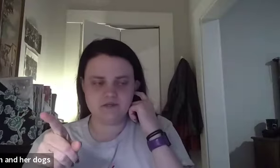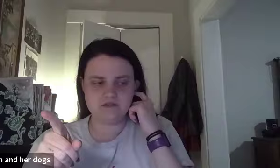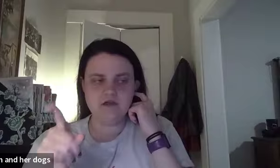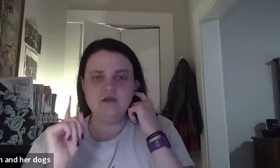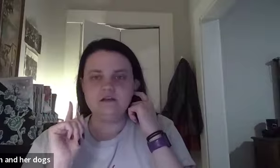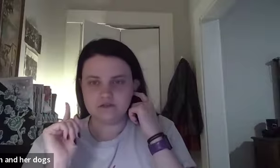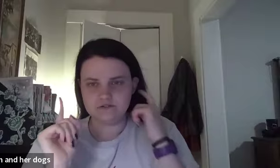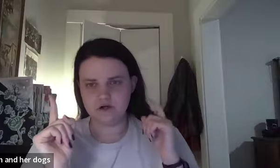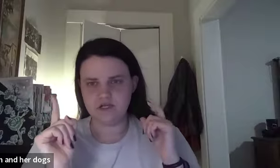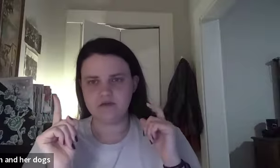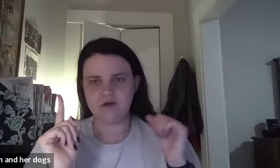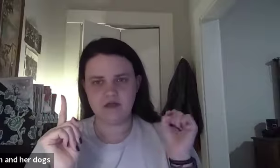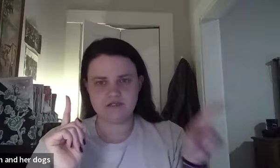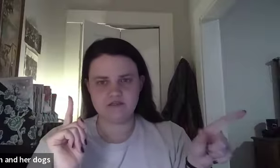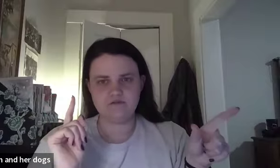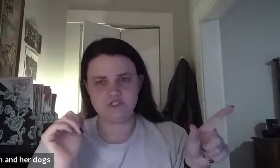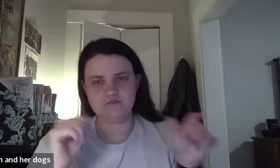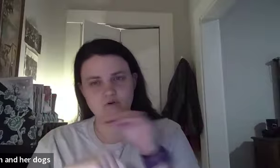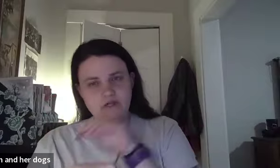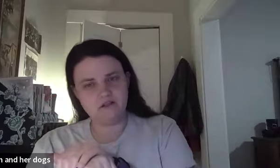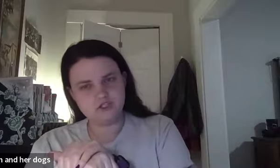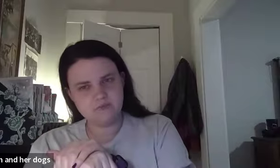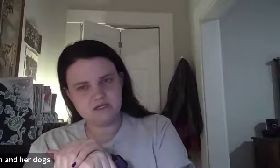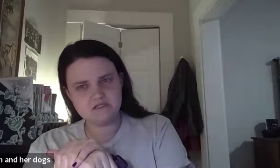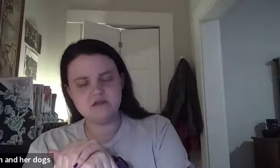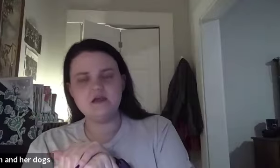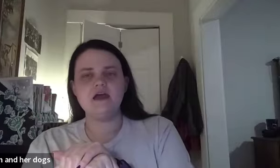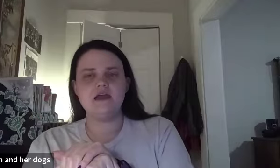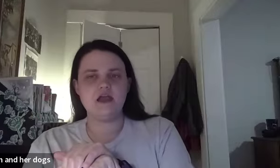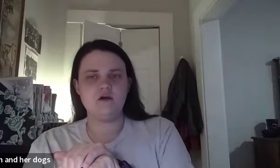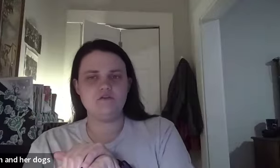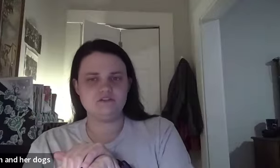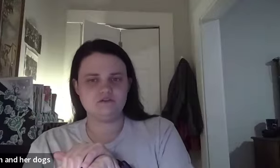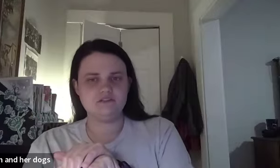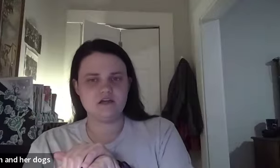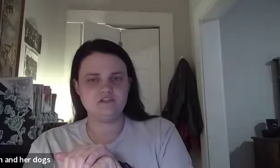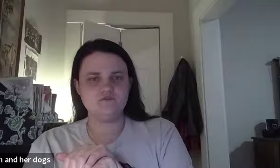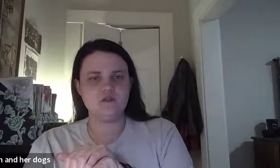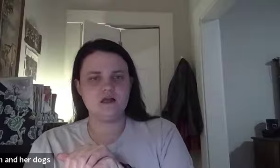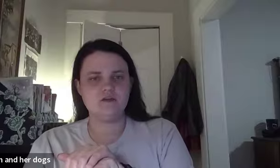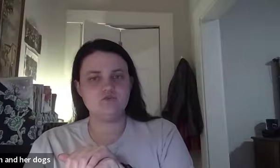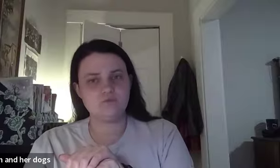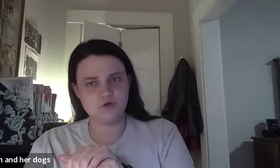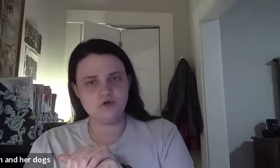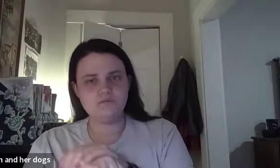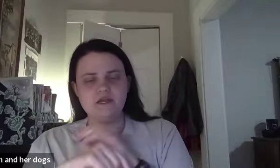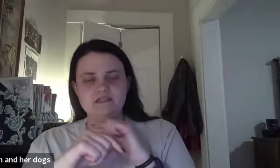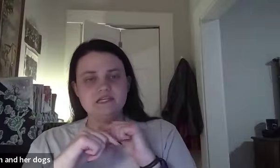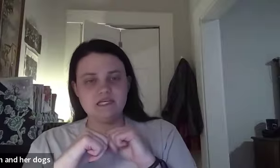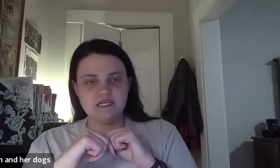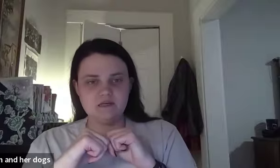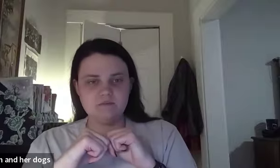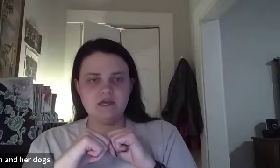this. Because I was talking about ASL versus more English based and how the certain signs for like group and team